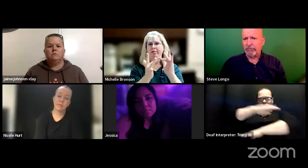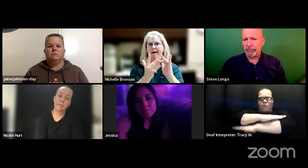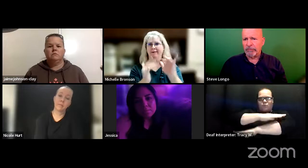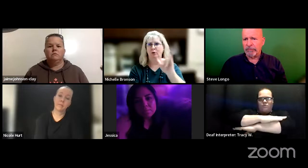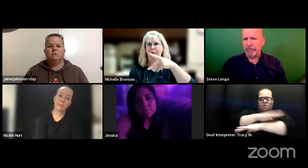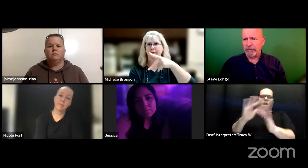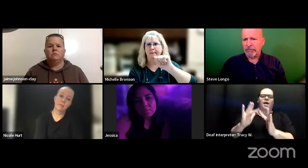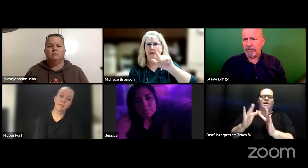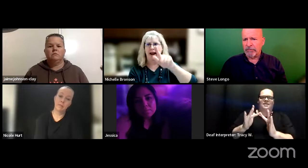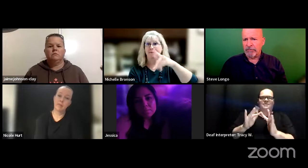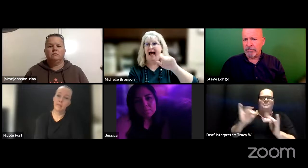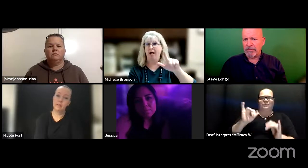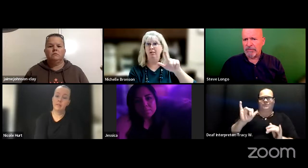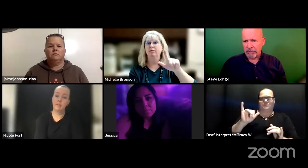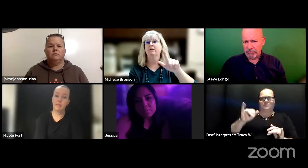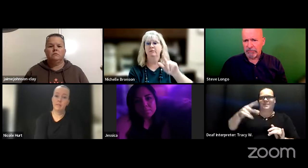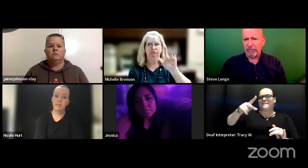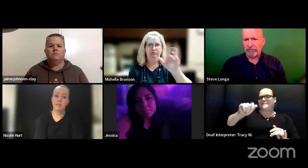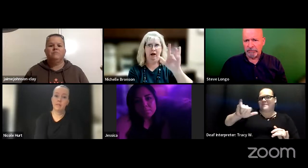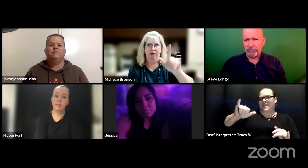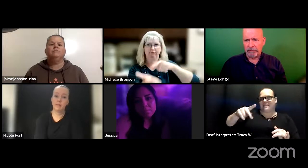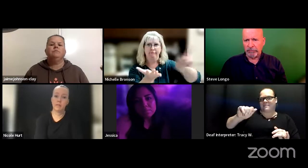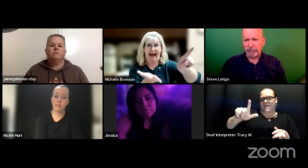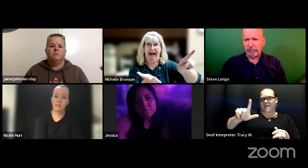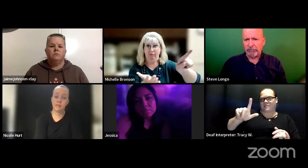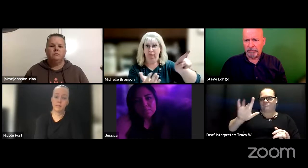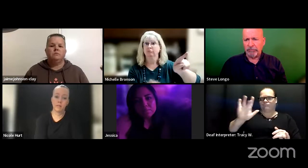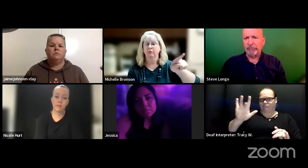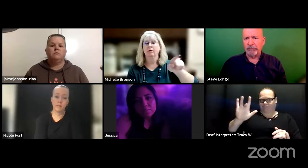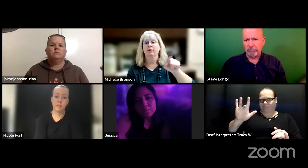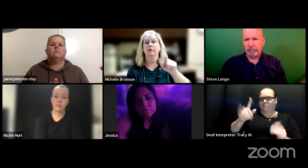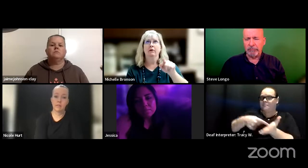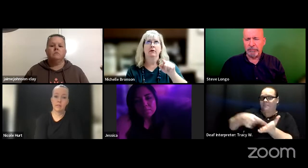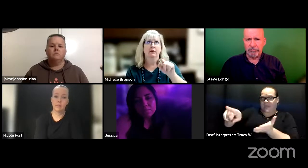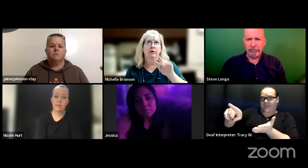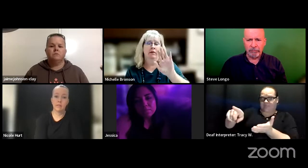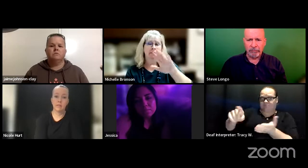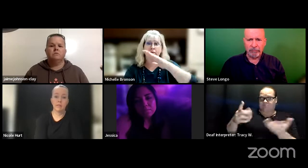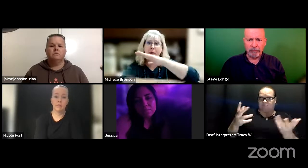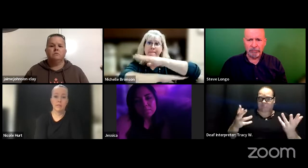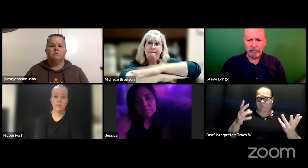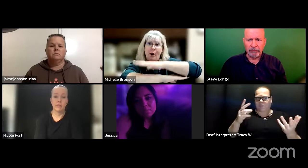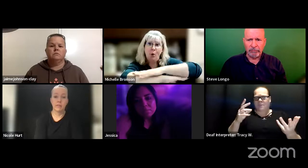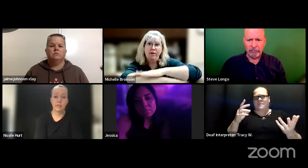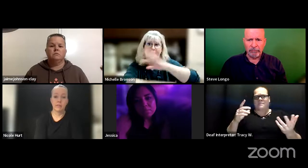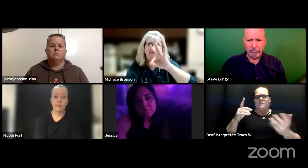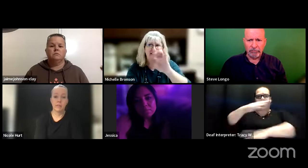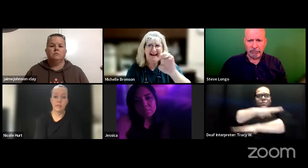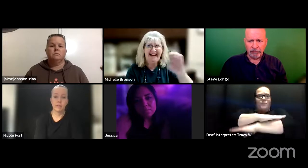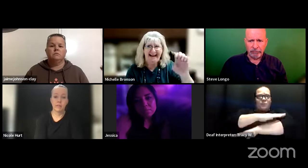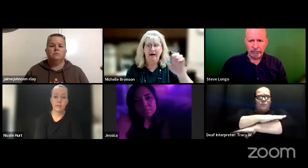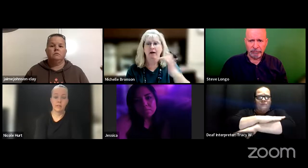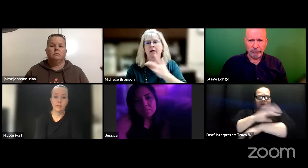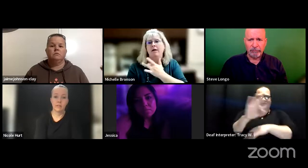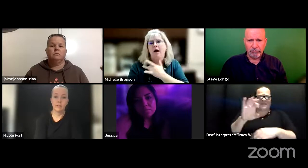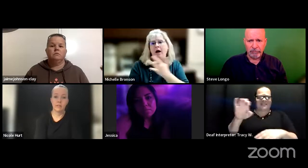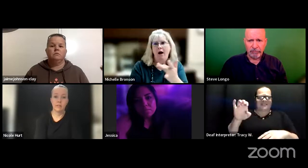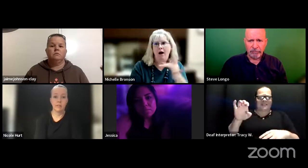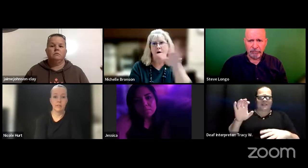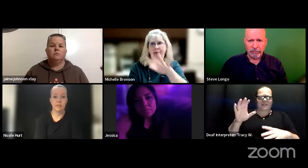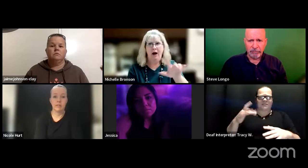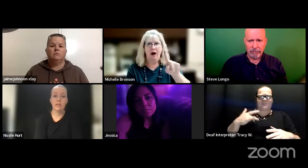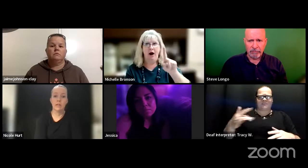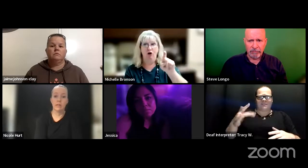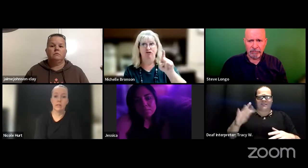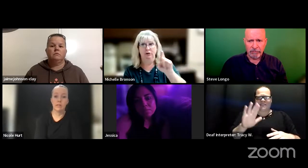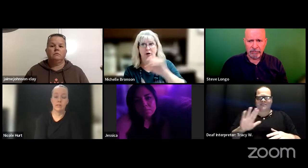the fee can be paid online as well via PayPal. So they can click and pay. The